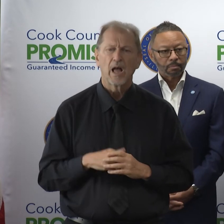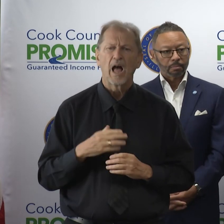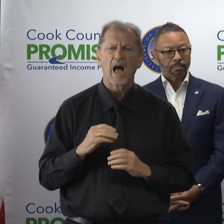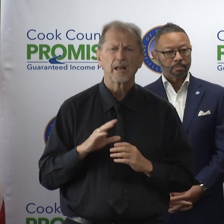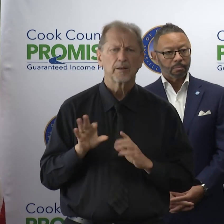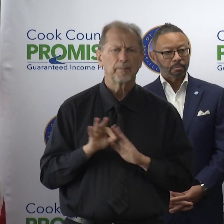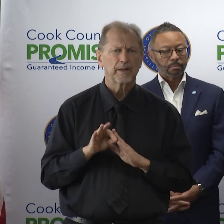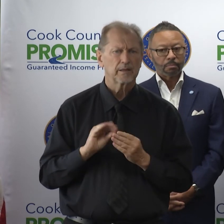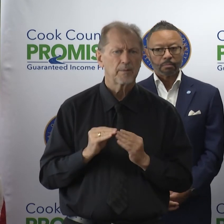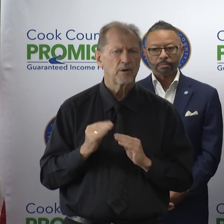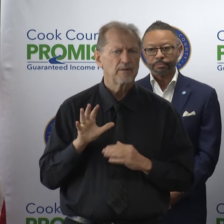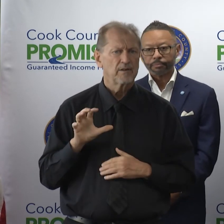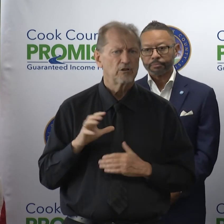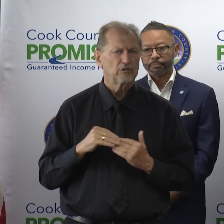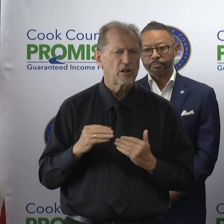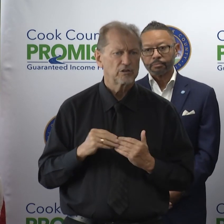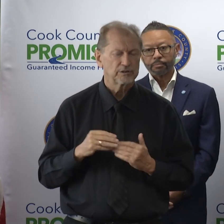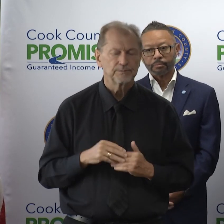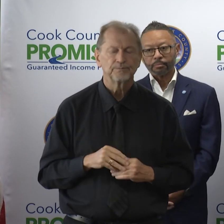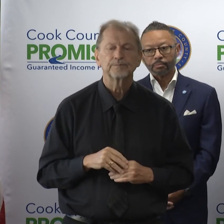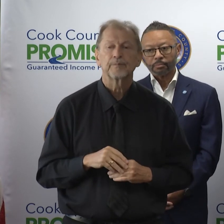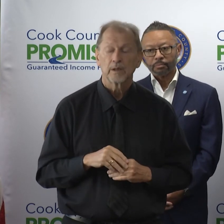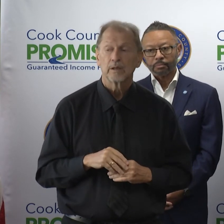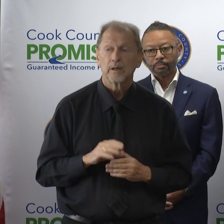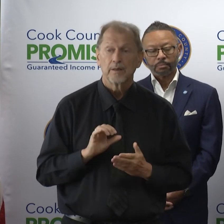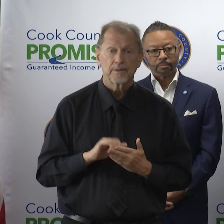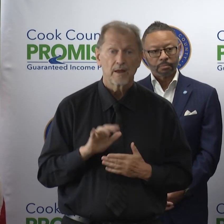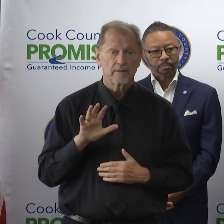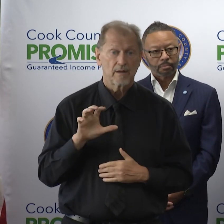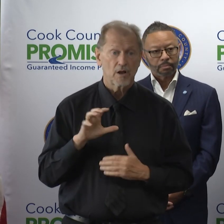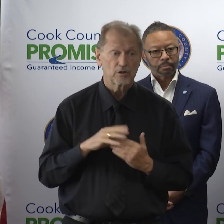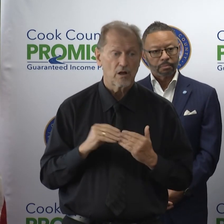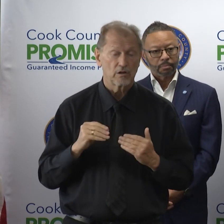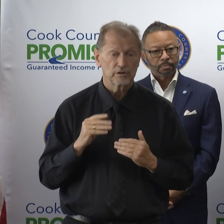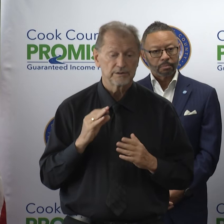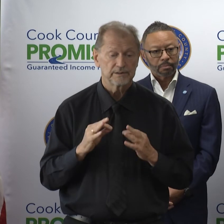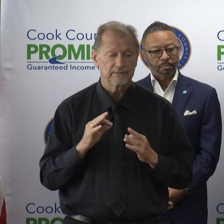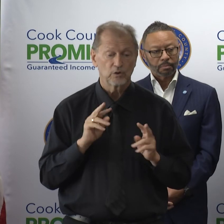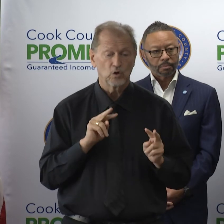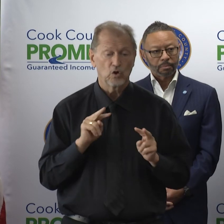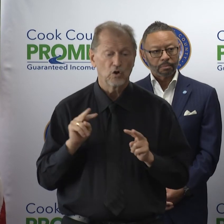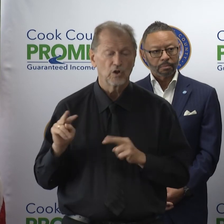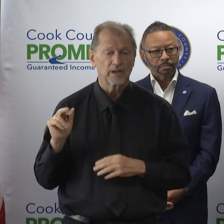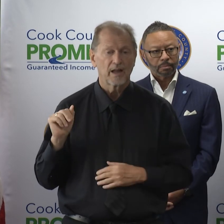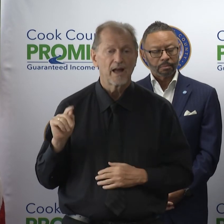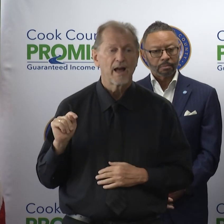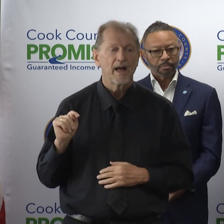You know, I think that $500 is, if you look at